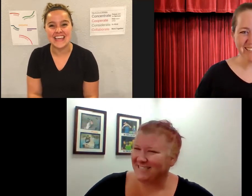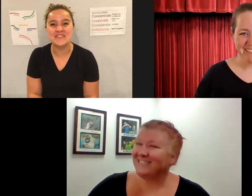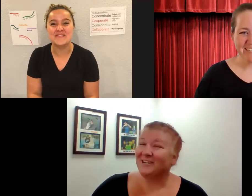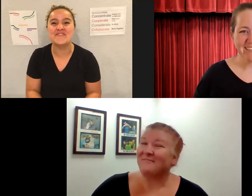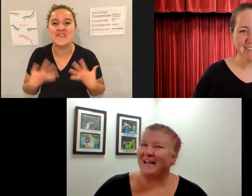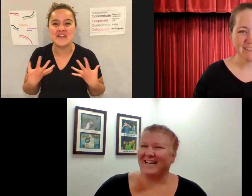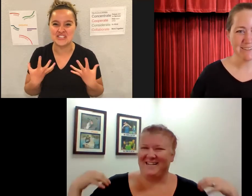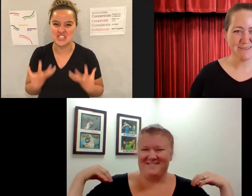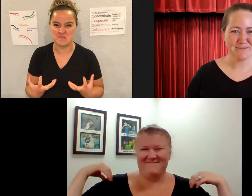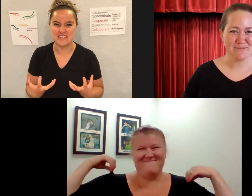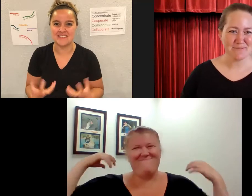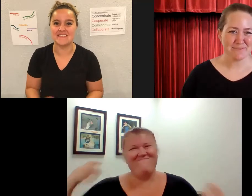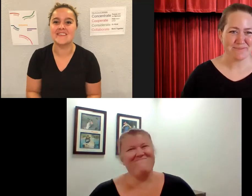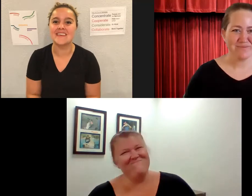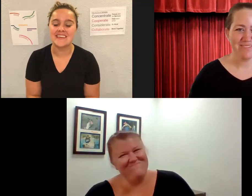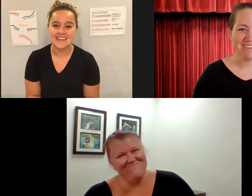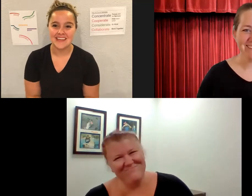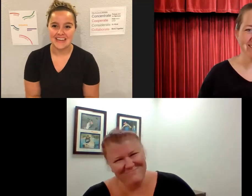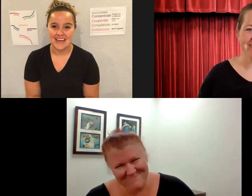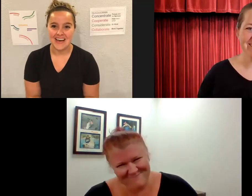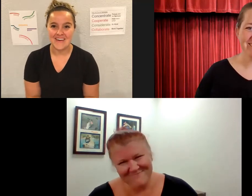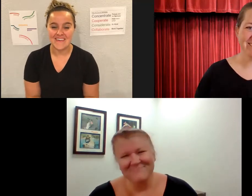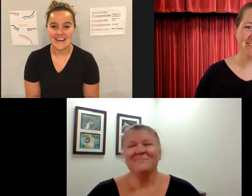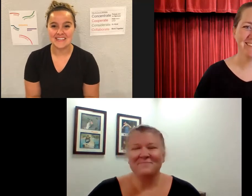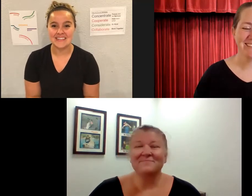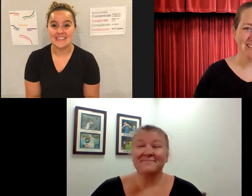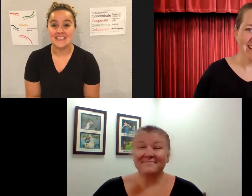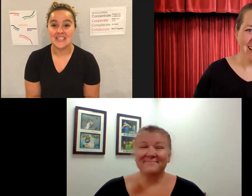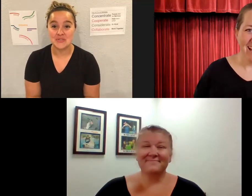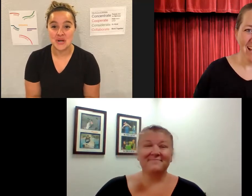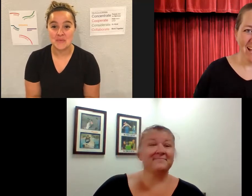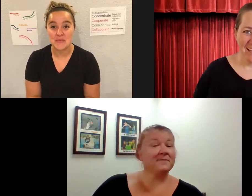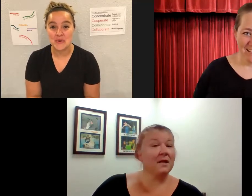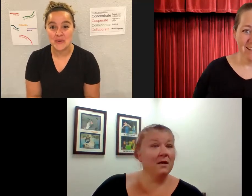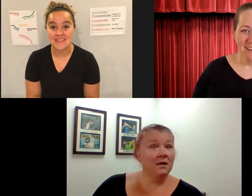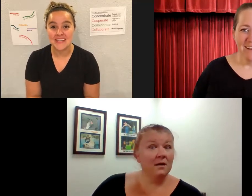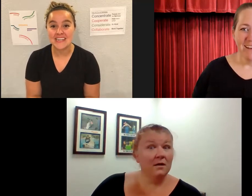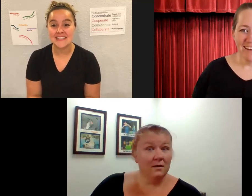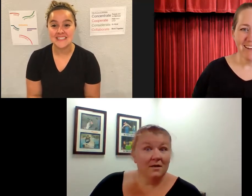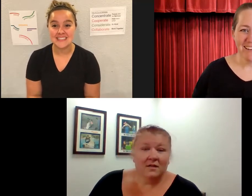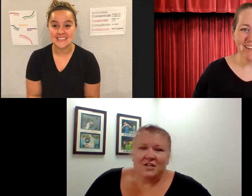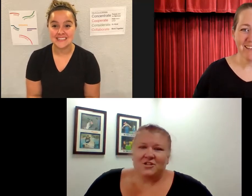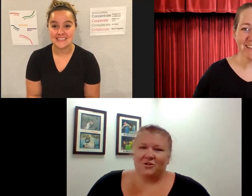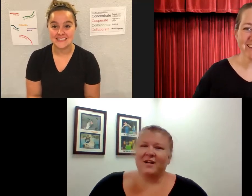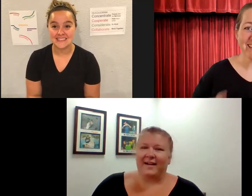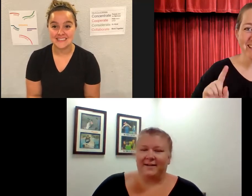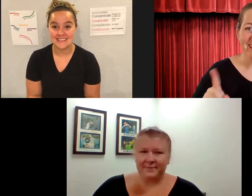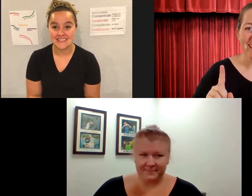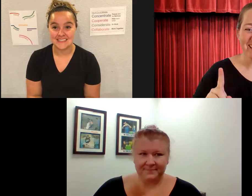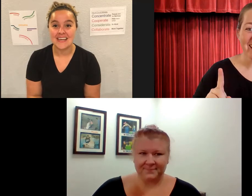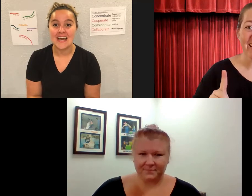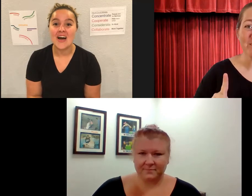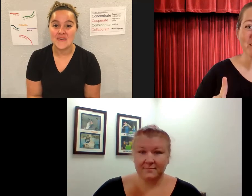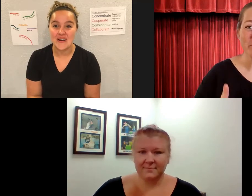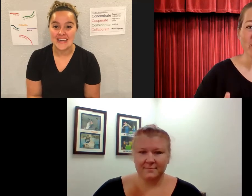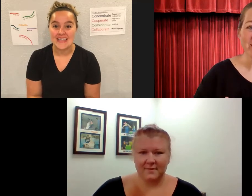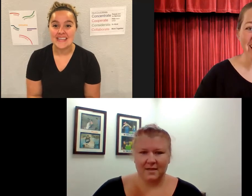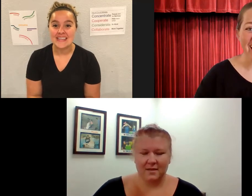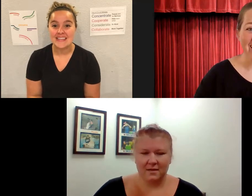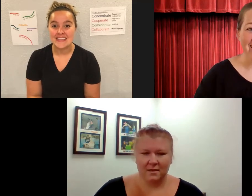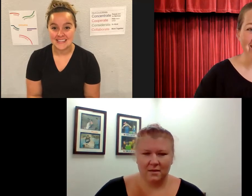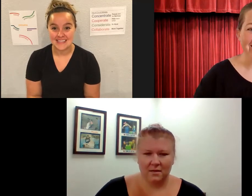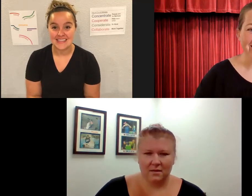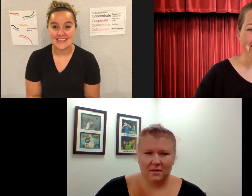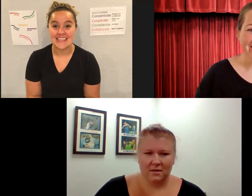I like it. That was very impressive. All right. Shall we try one more round, ladies? Sure. Can I do